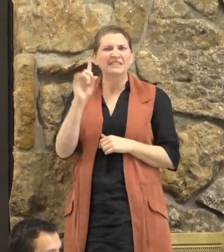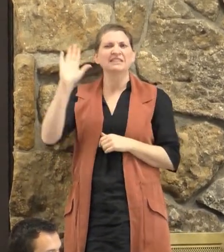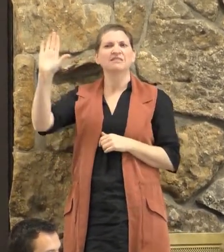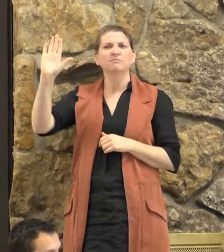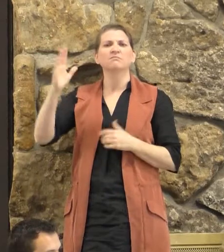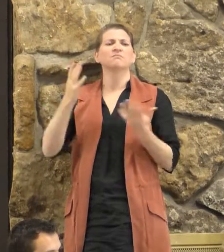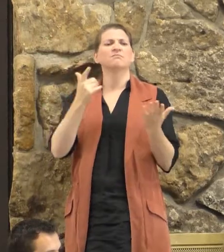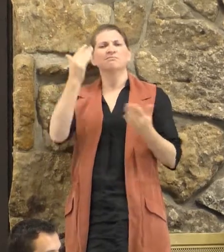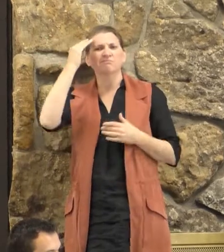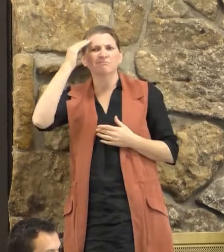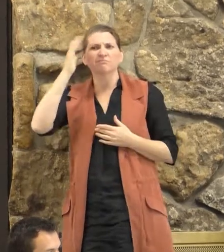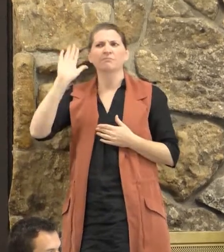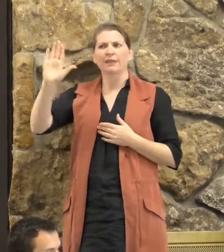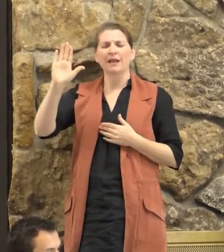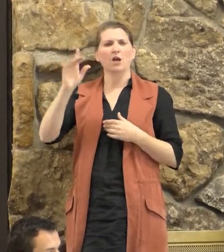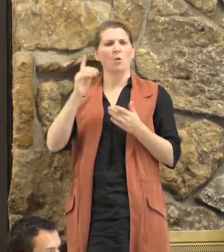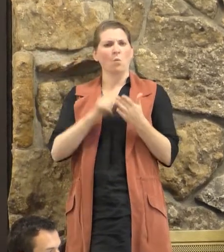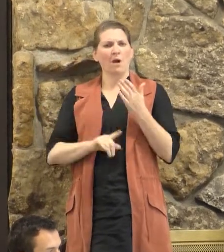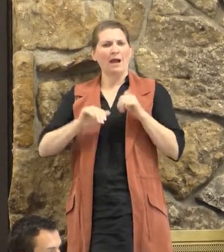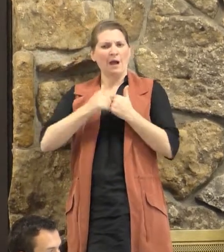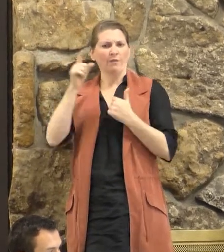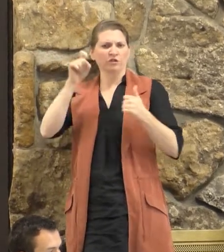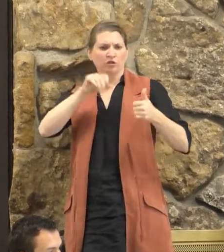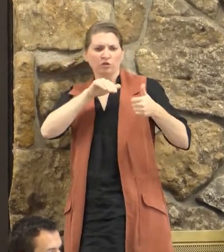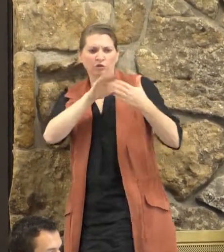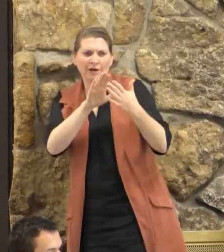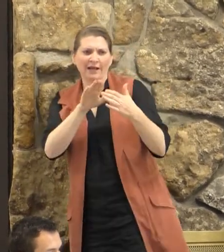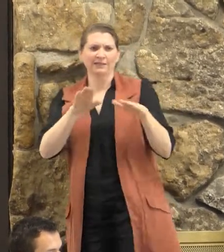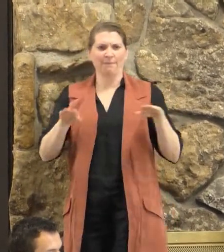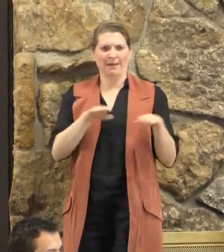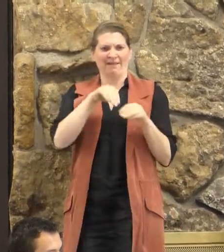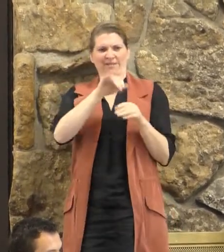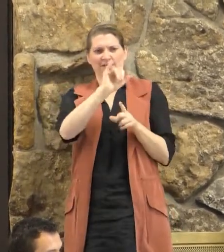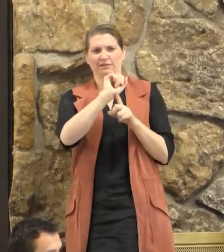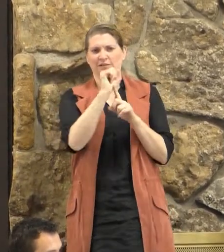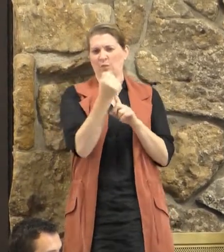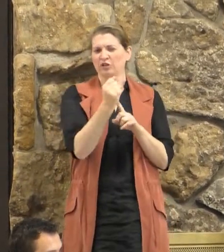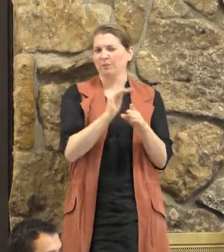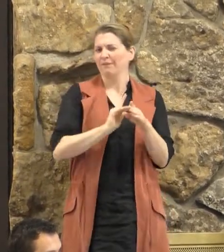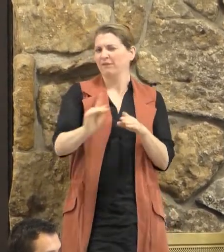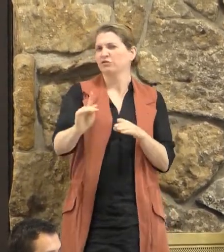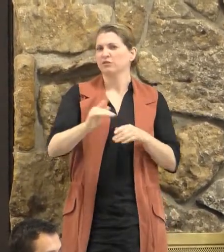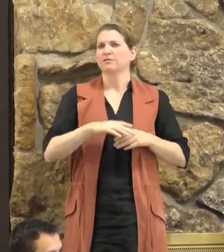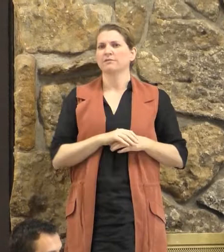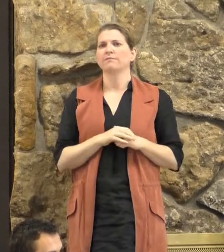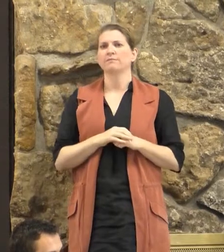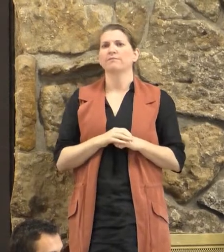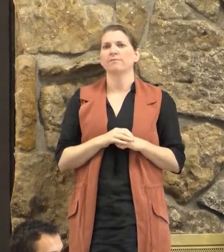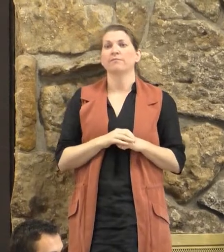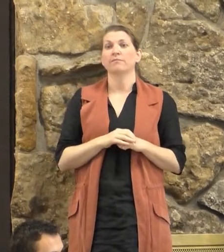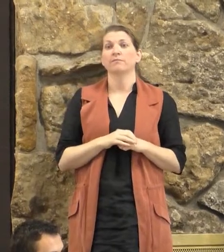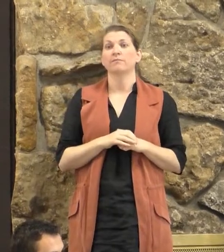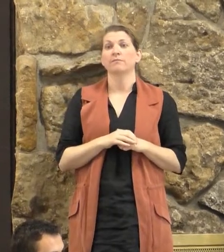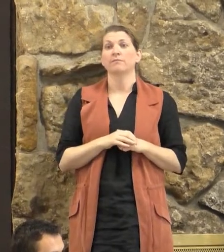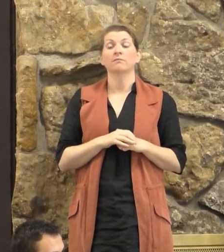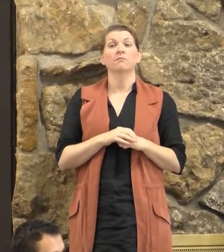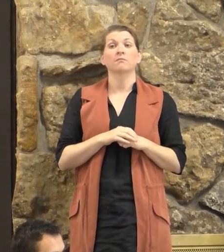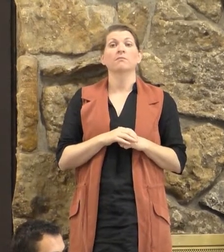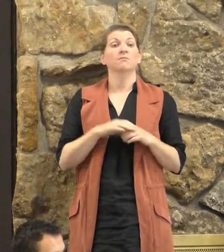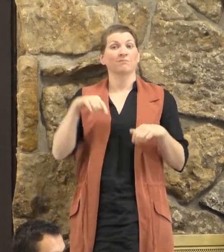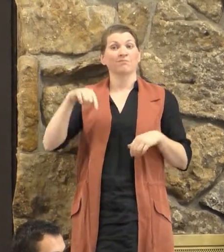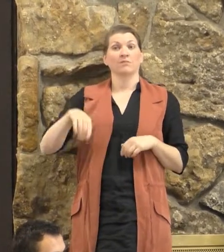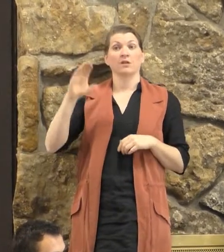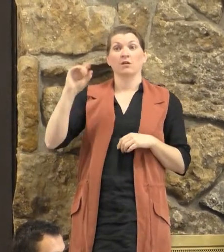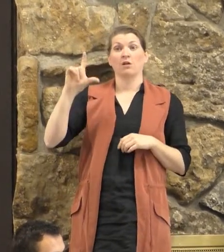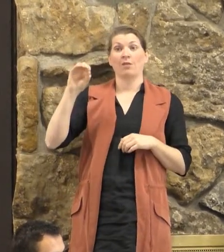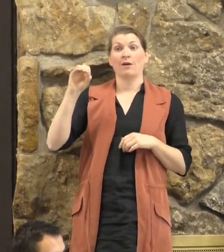specific laws related to who is qualified, what a certified interpreter looks like, and you know, someone that doesn't have certification. And